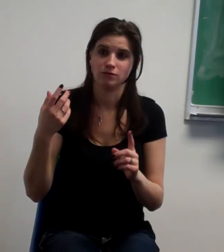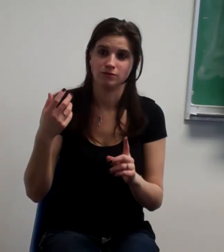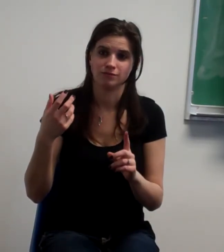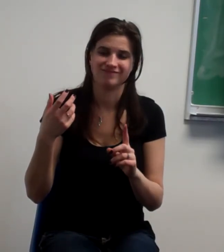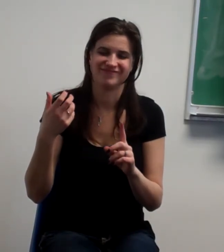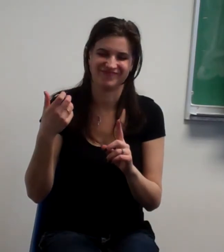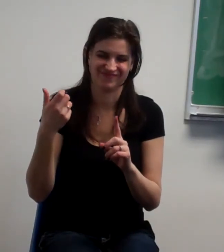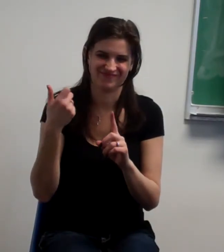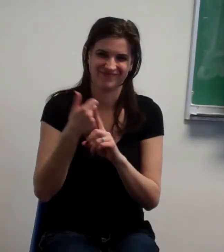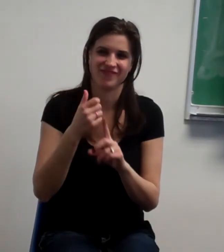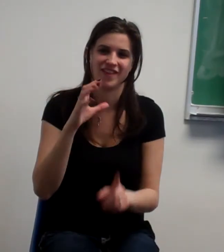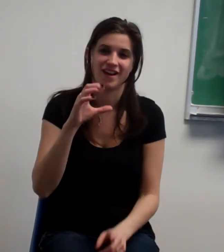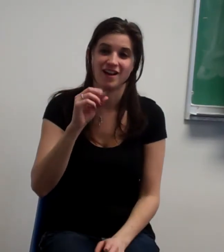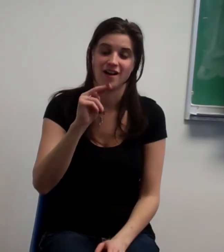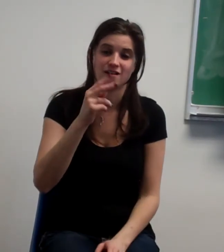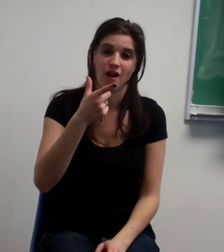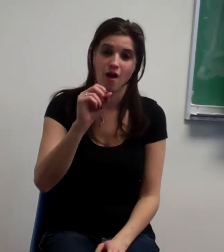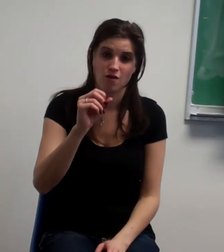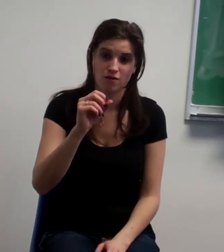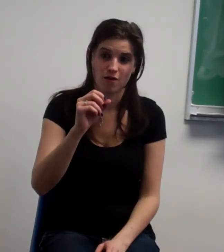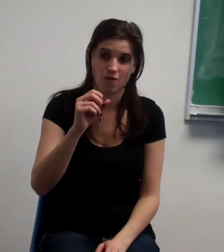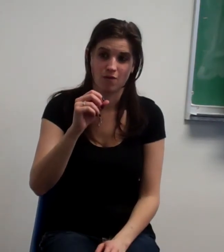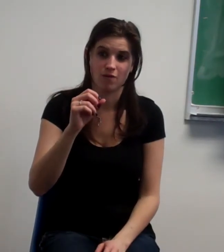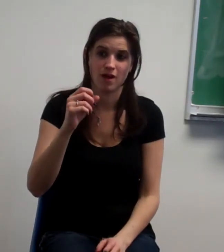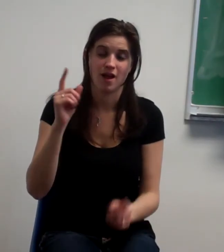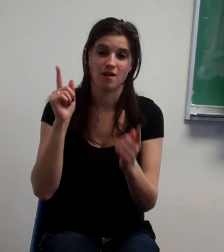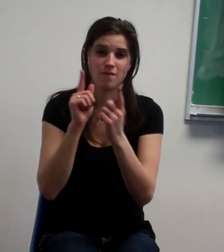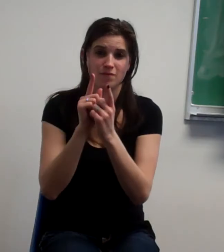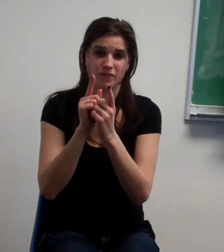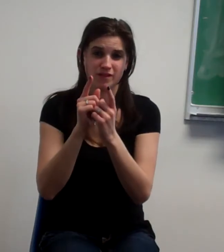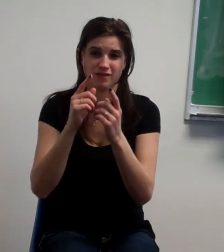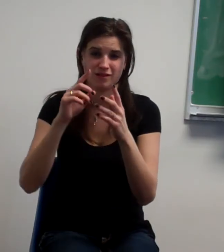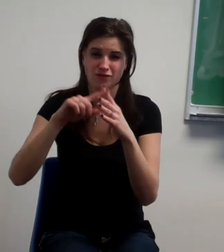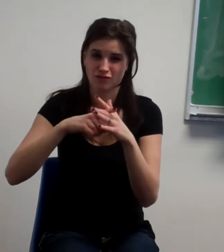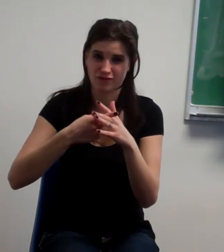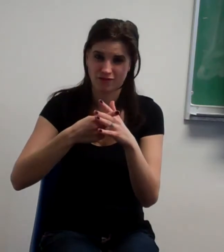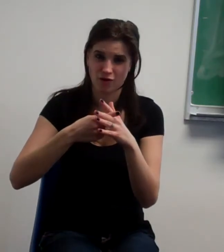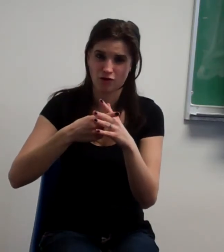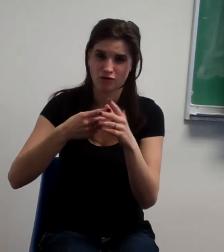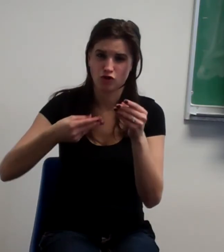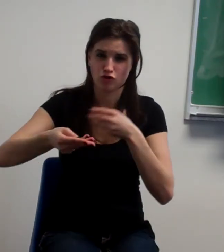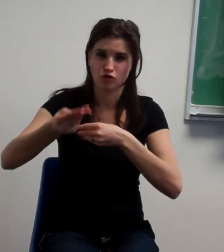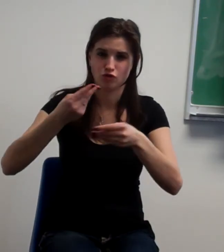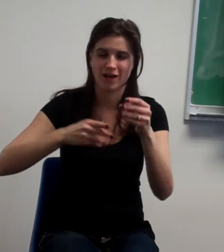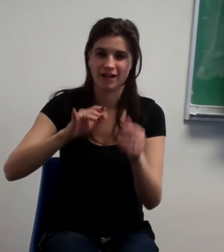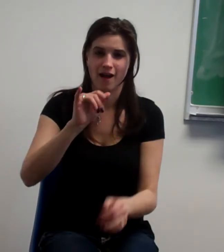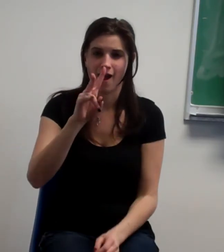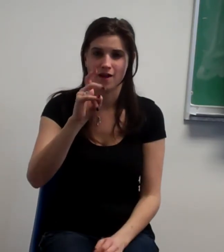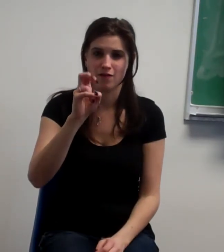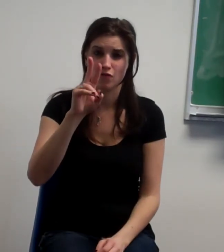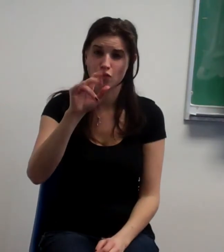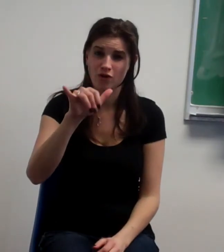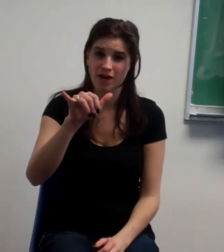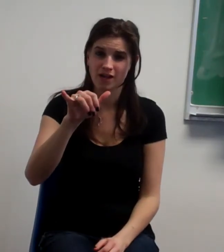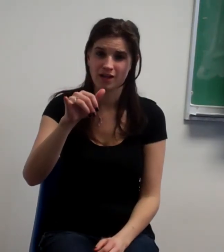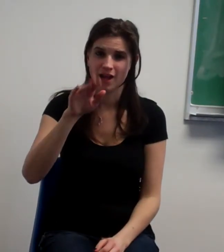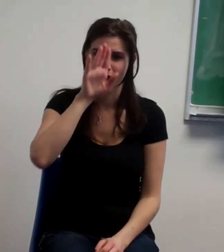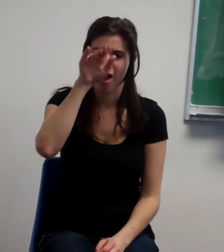who's trading in ivory in the Congo River region. And he loses, it's the same story. The guy loses his mind, and he's up in